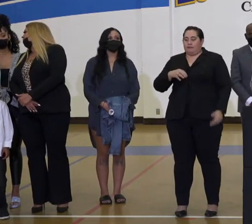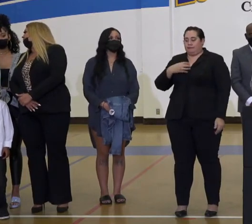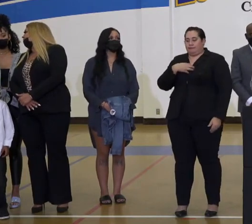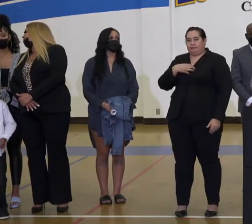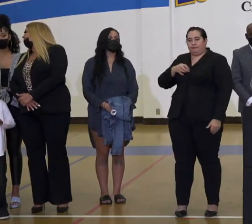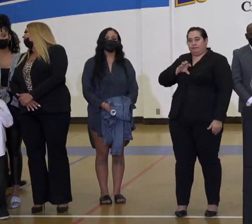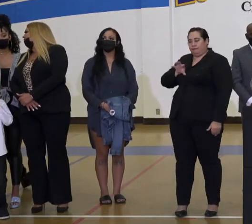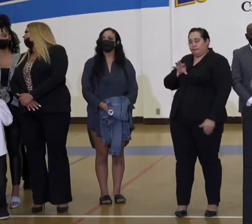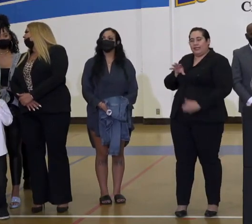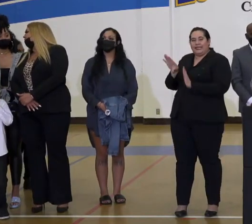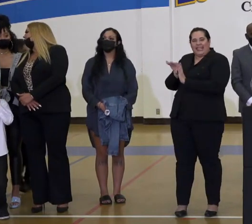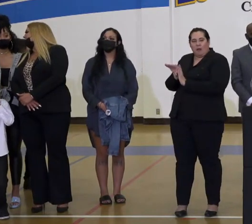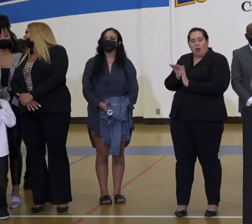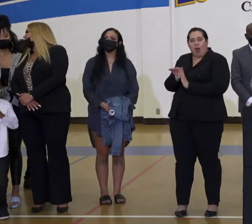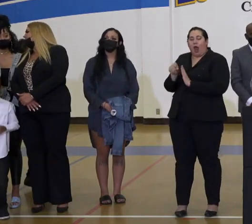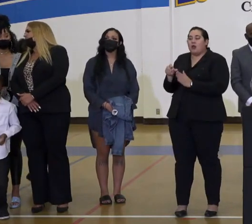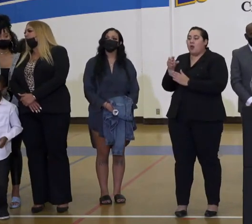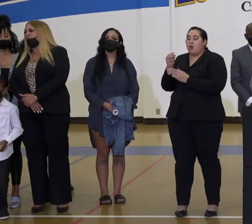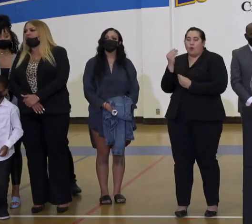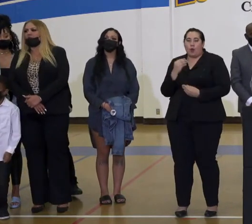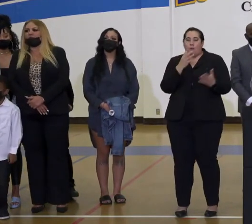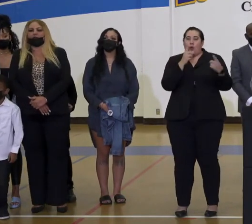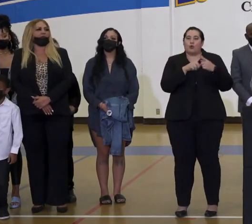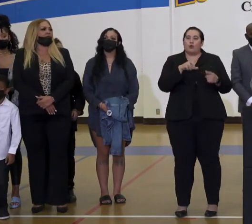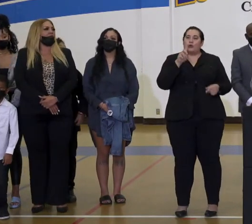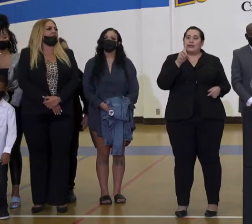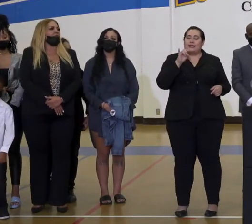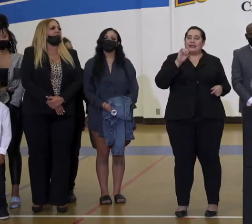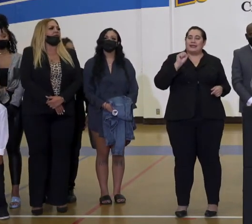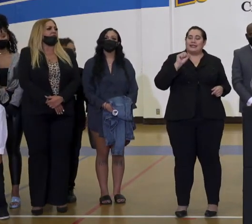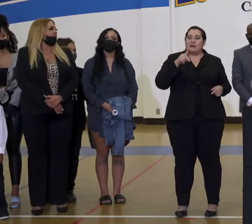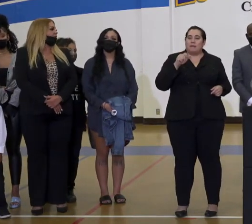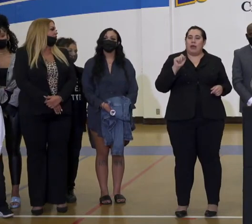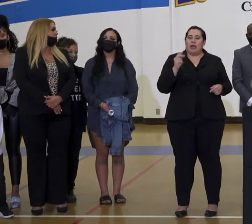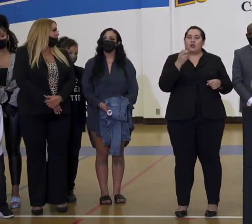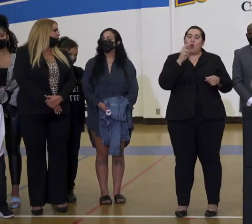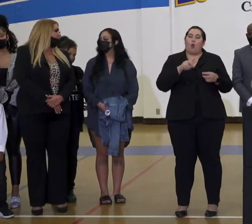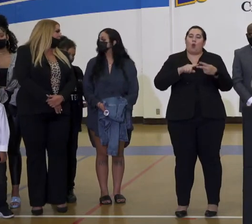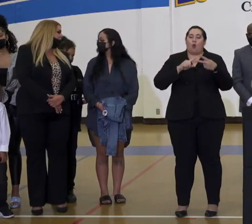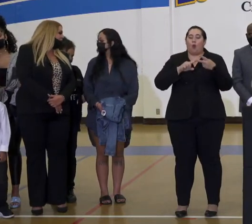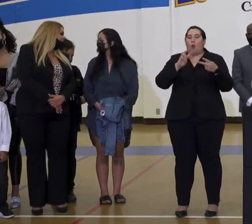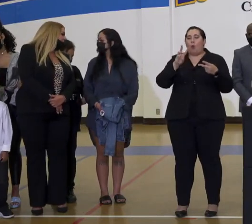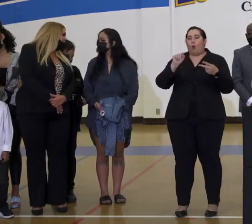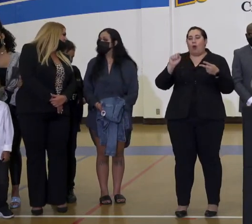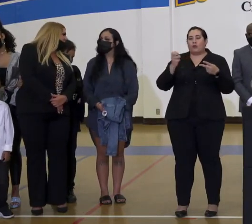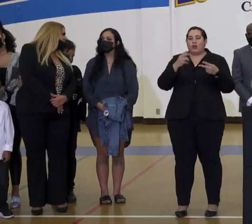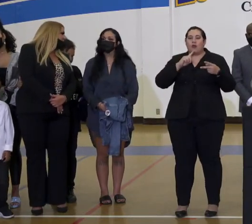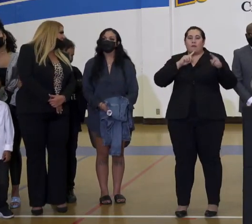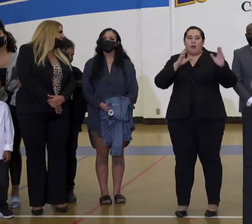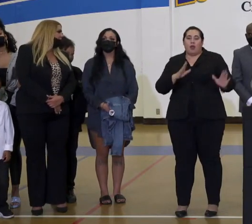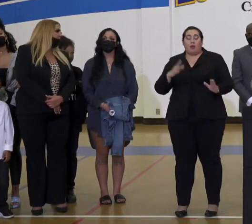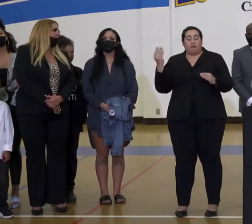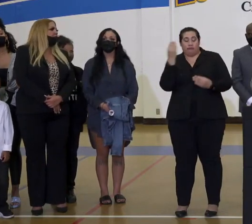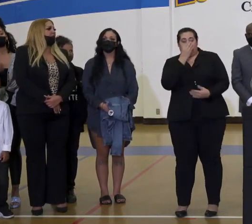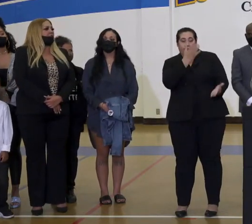and reporting the incident to dispatch or watch commander in real time, stating the officer's